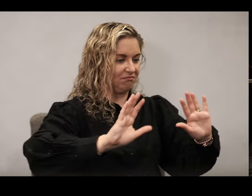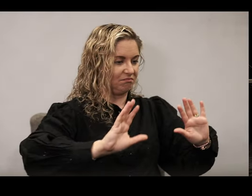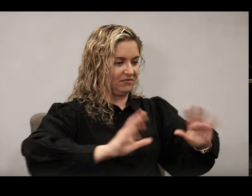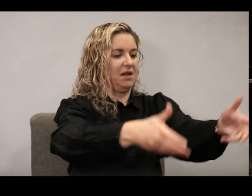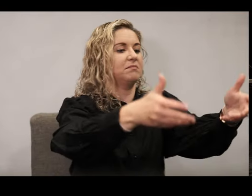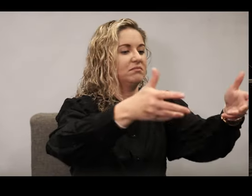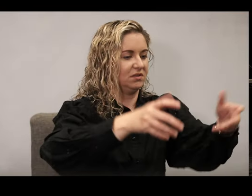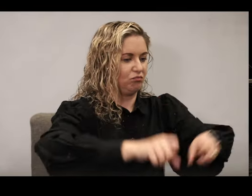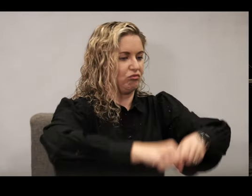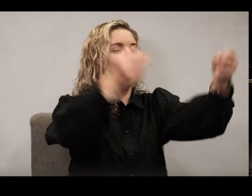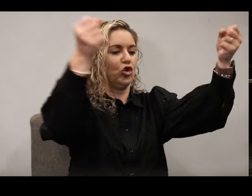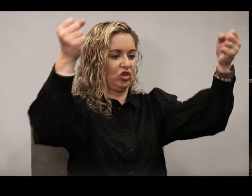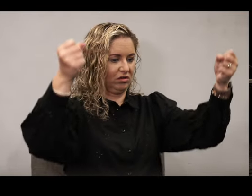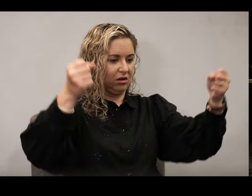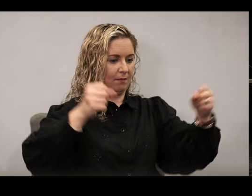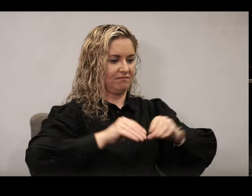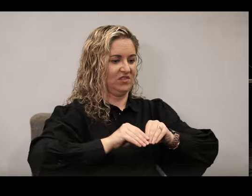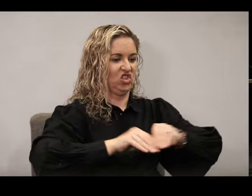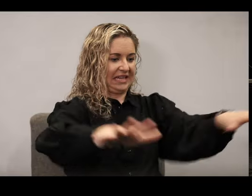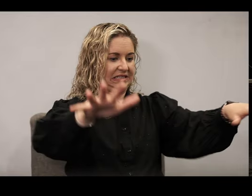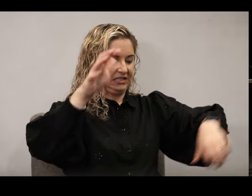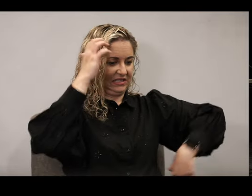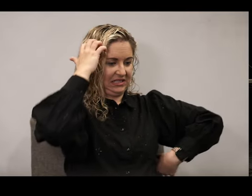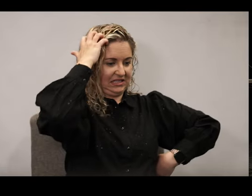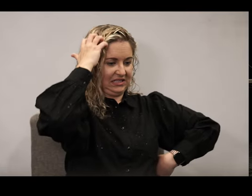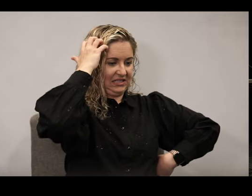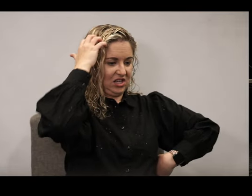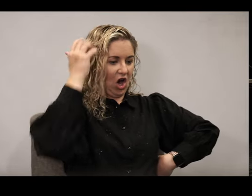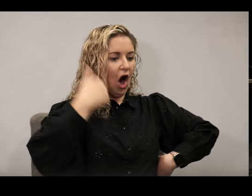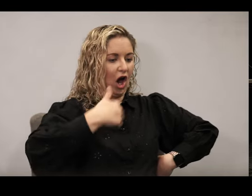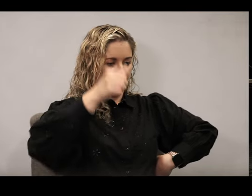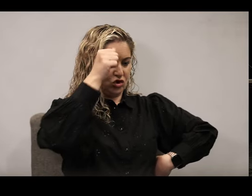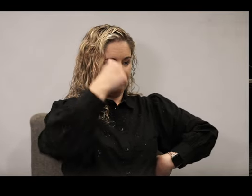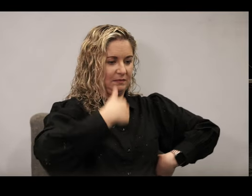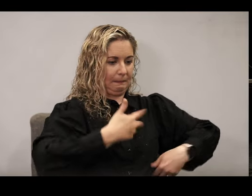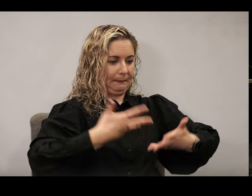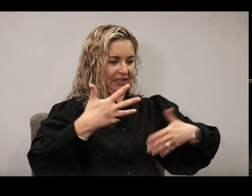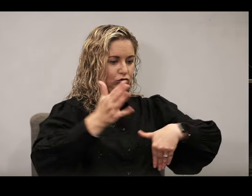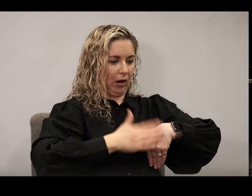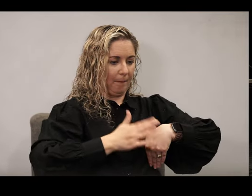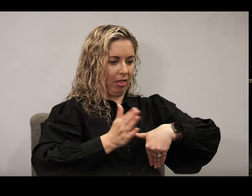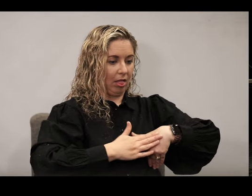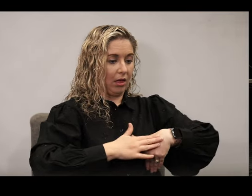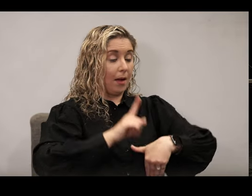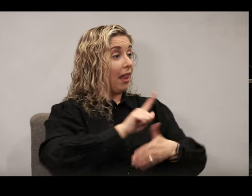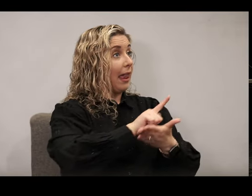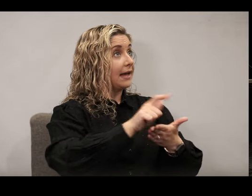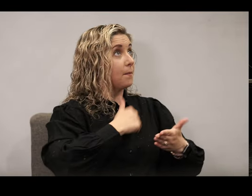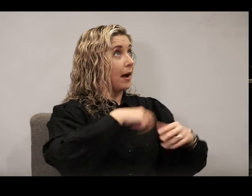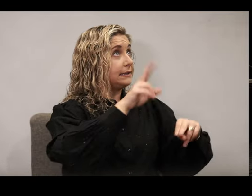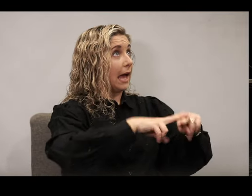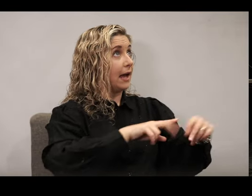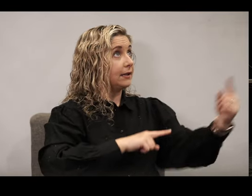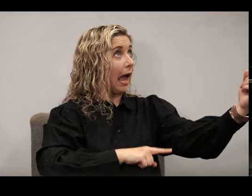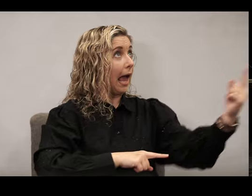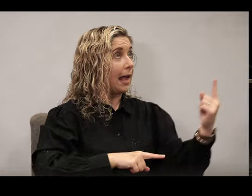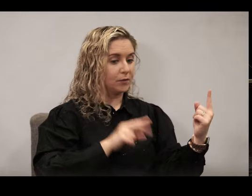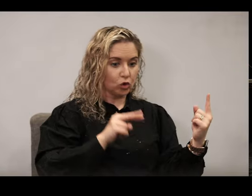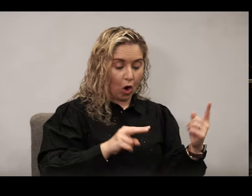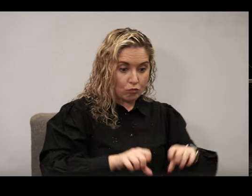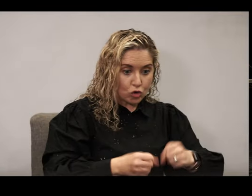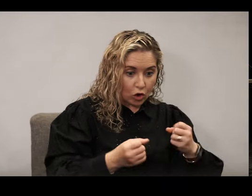into 50 pieces. I knew I was going to get in trouble, and I did. I got in a lot of trouble. But later on, my dad fixed it. He painstakingly used